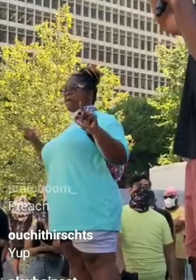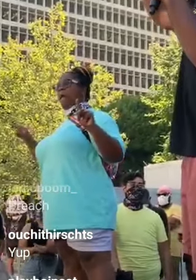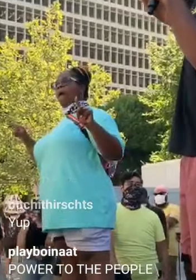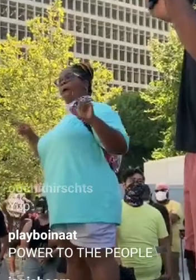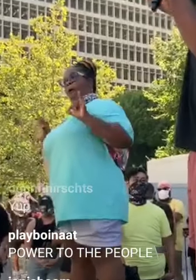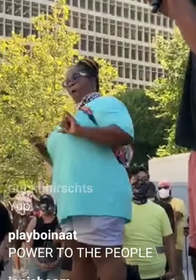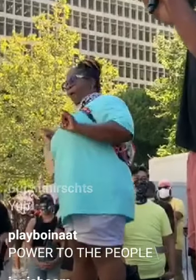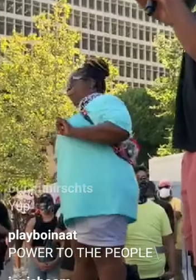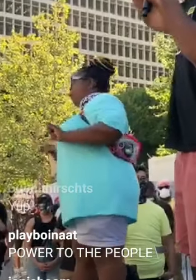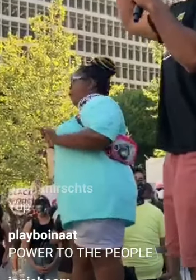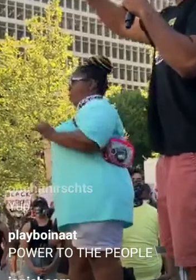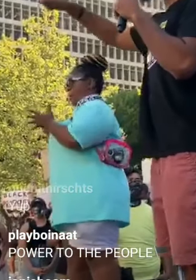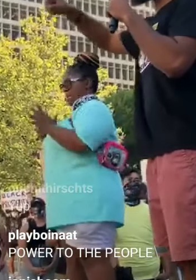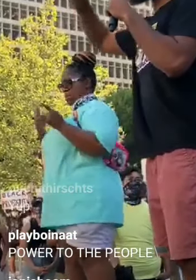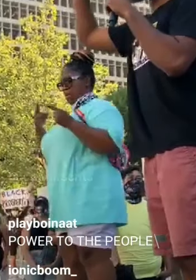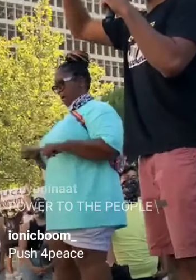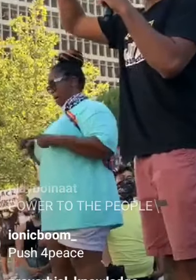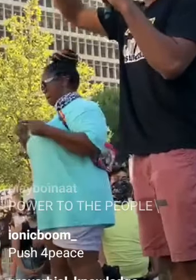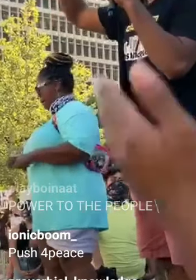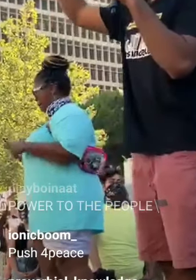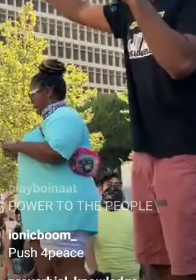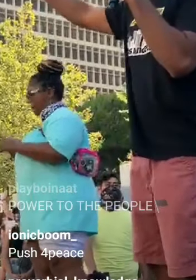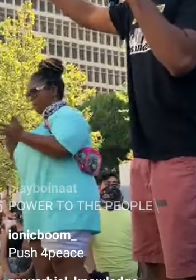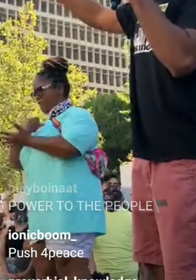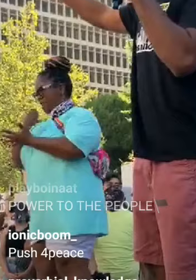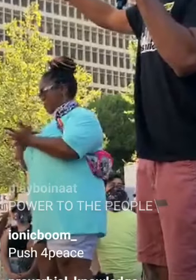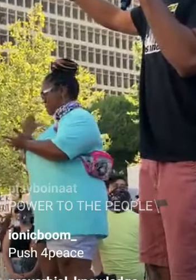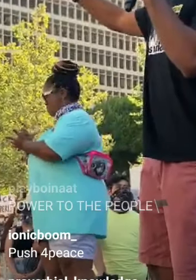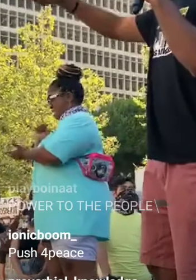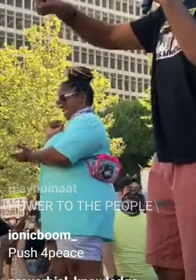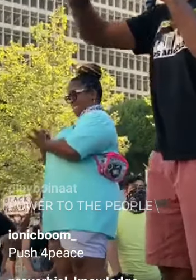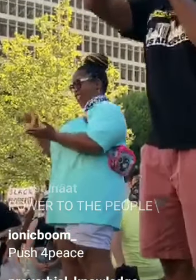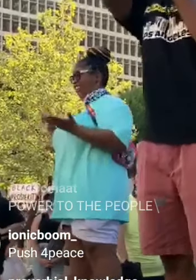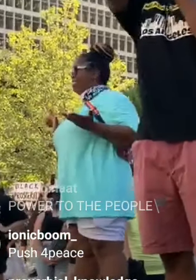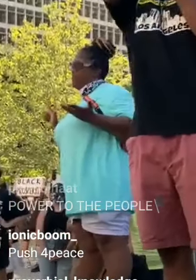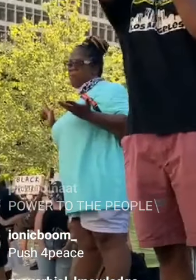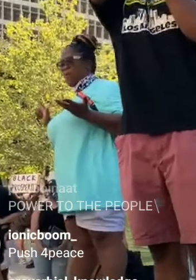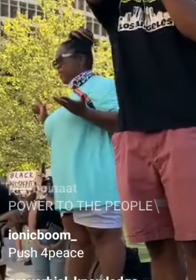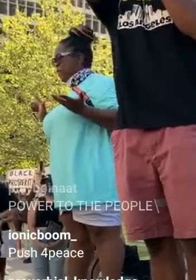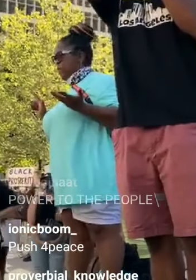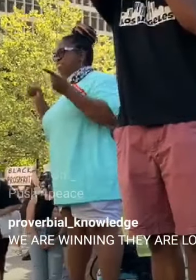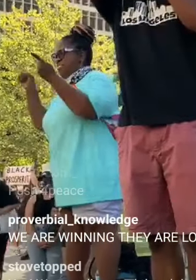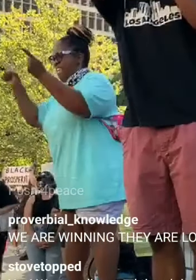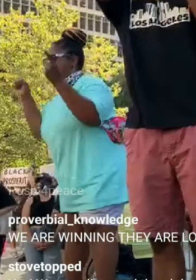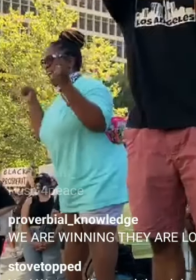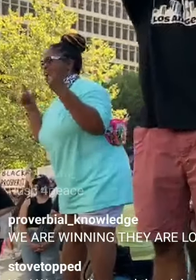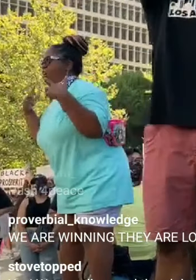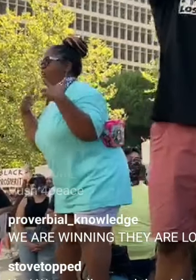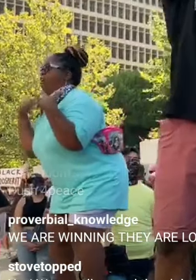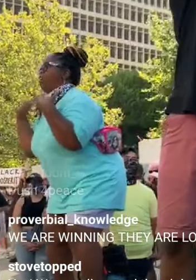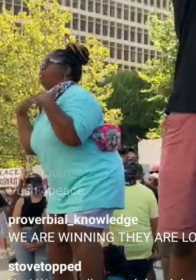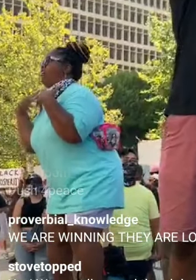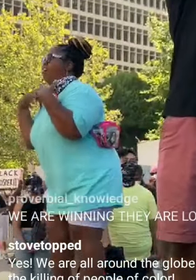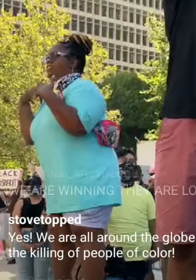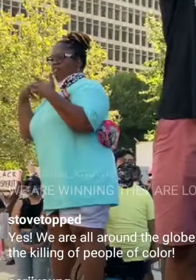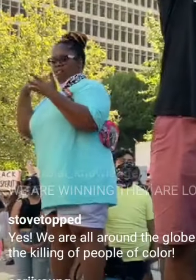So that tells me these wins that we've been getting aren't the fucking end, right? If they weren't afraid of